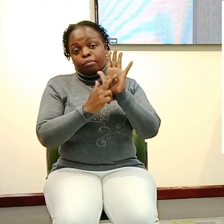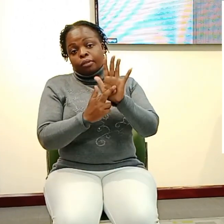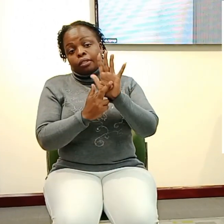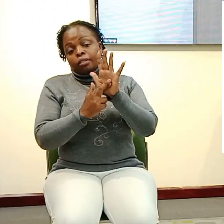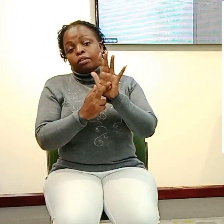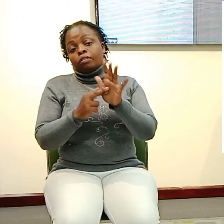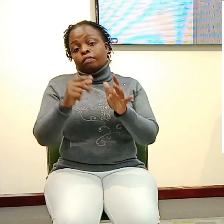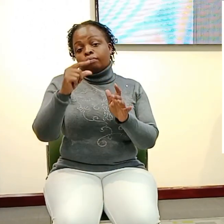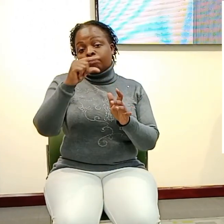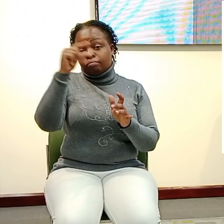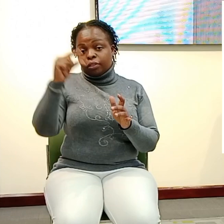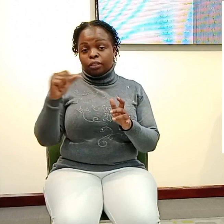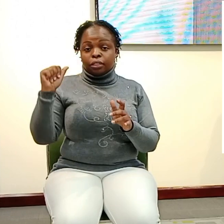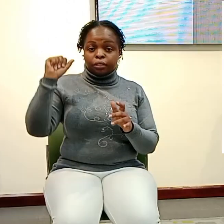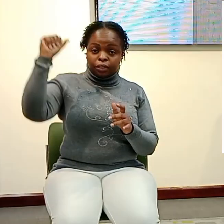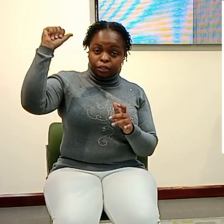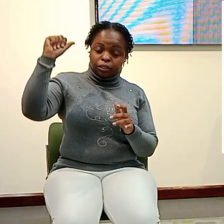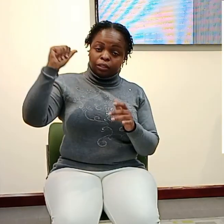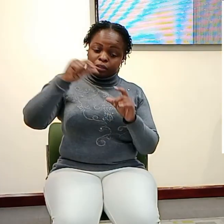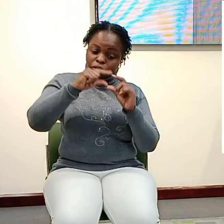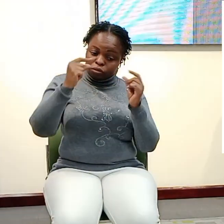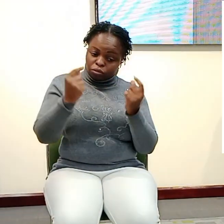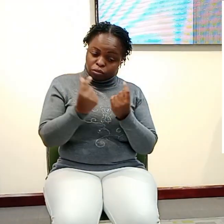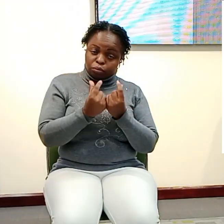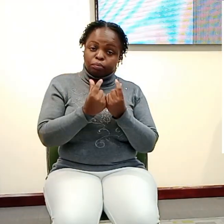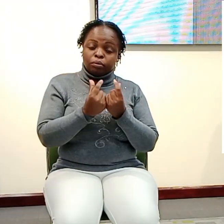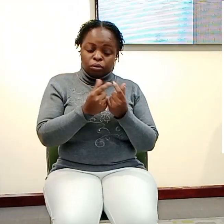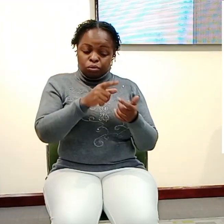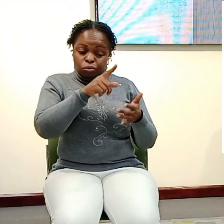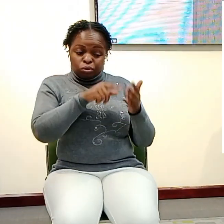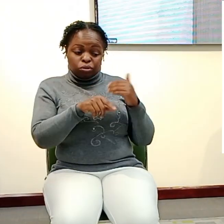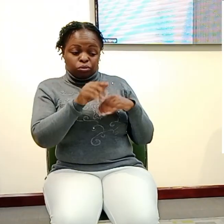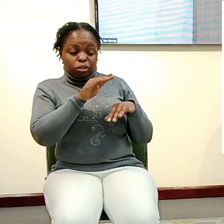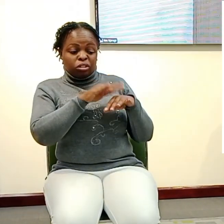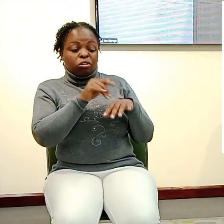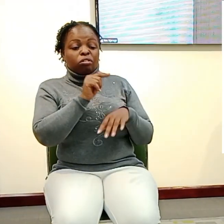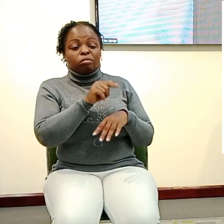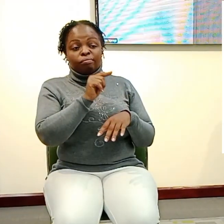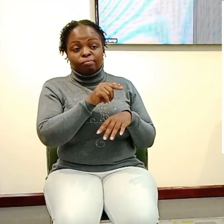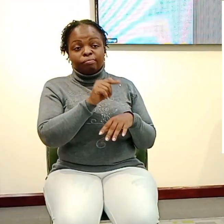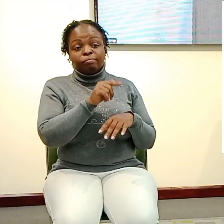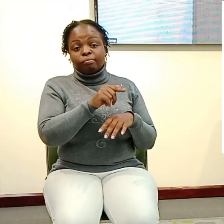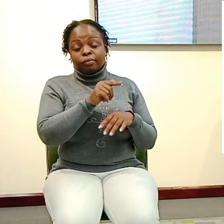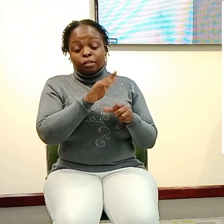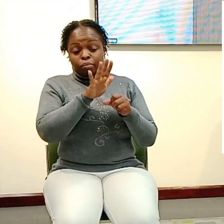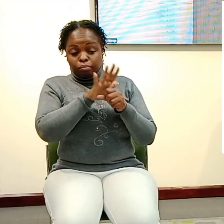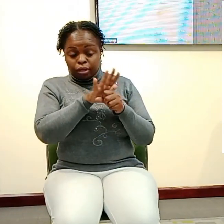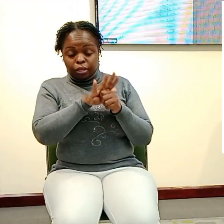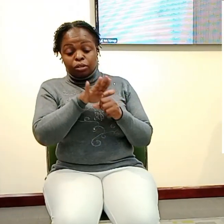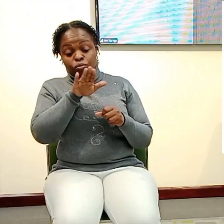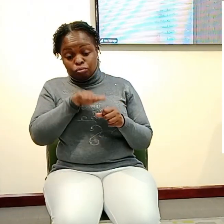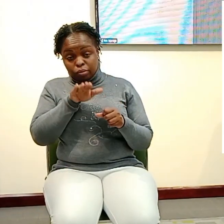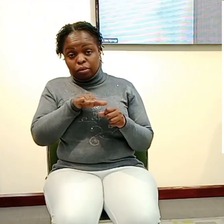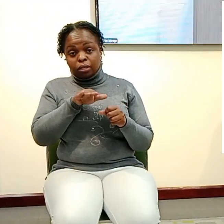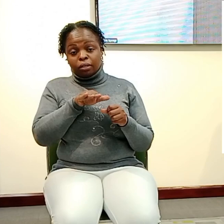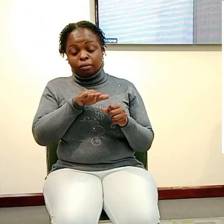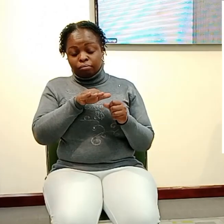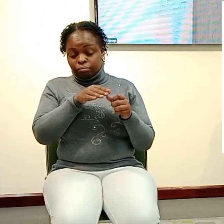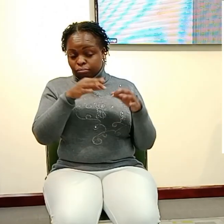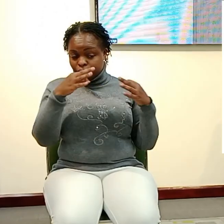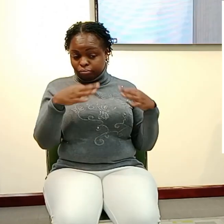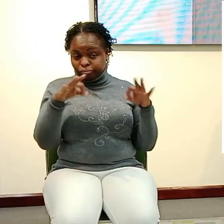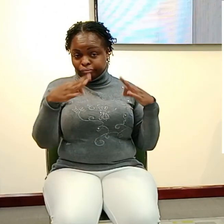Gen Z group, movement, whatever we want to call it. Many of them are women, very